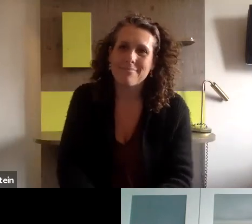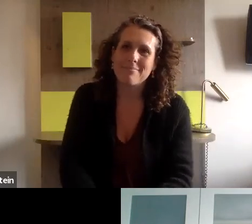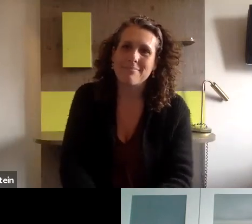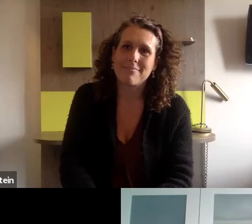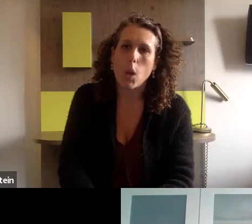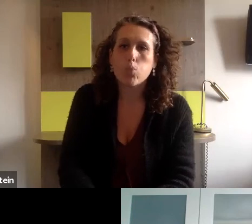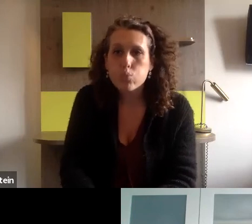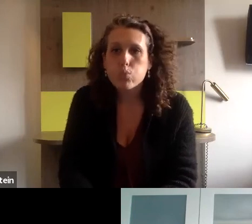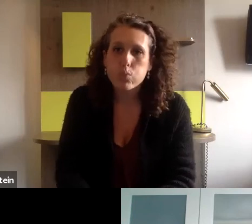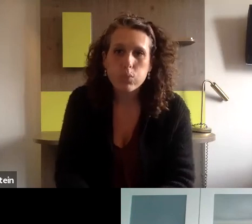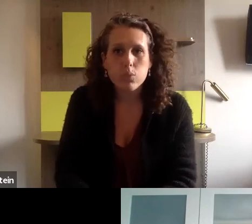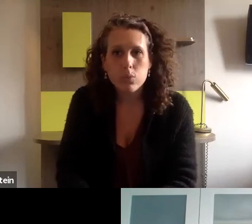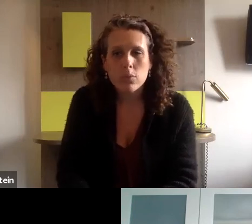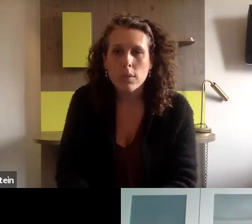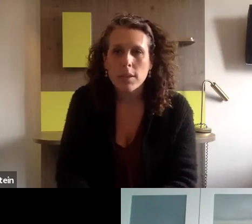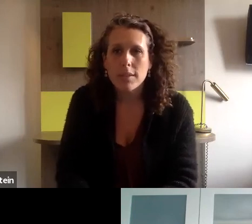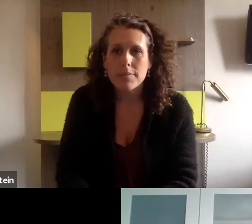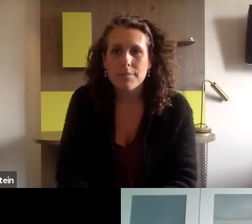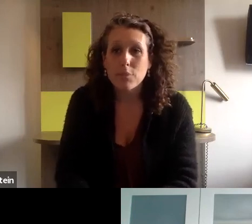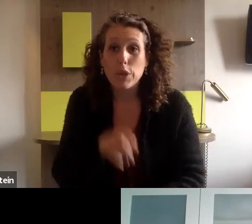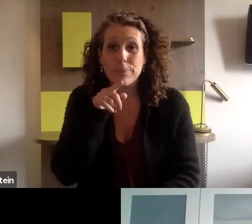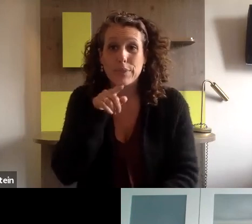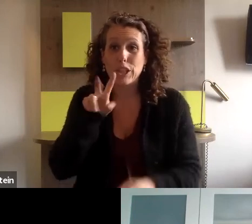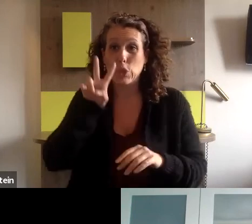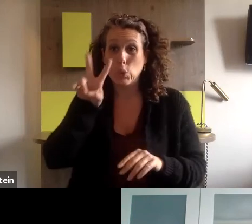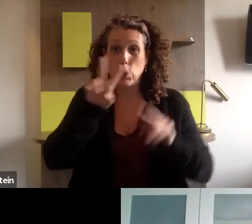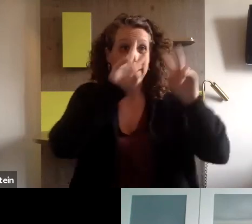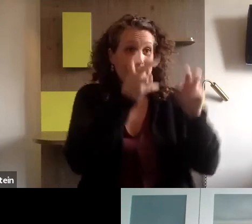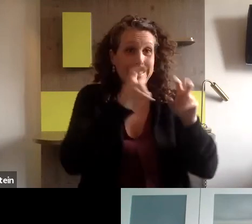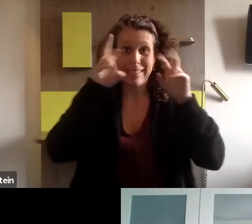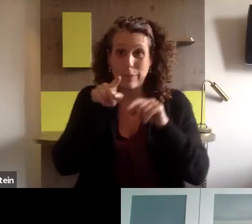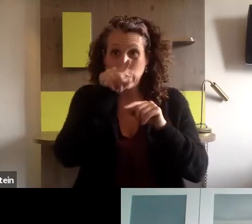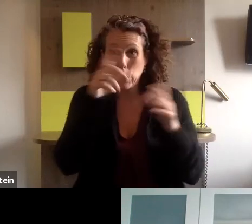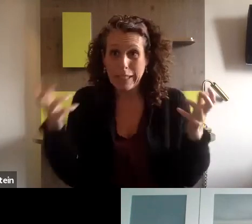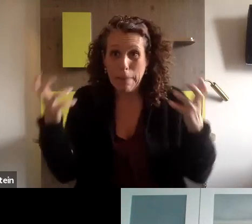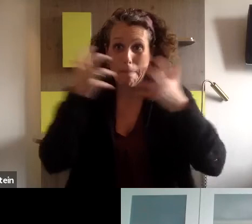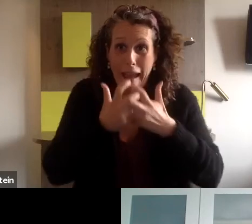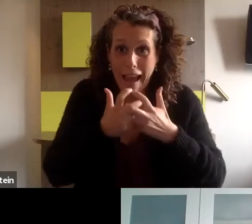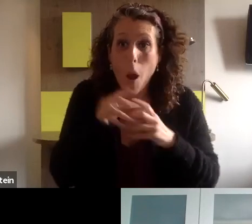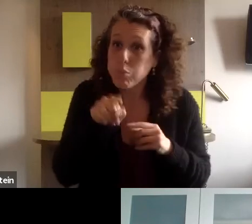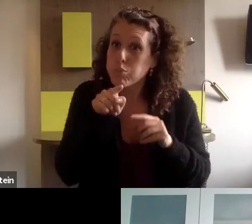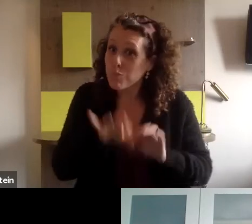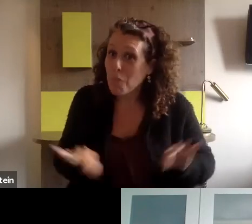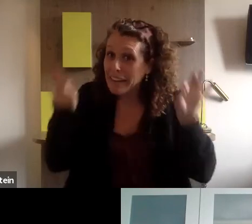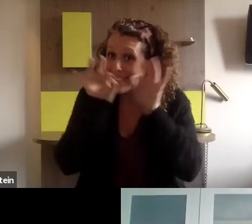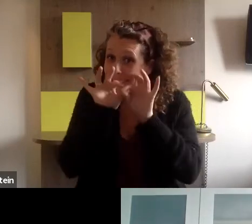I think there are two issues you are combining here, John, which is very important. I think first of all,